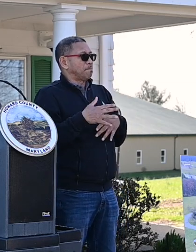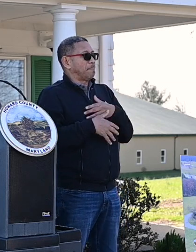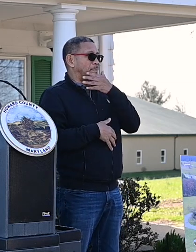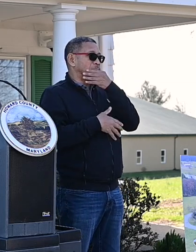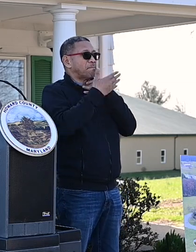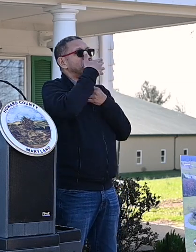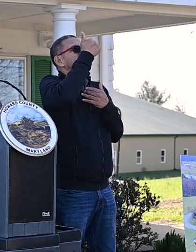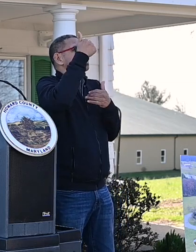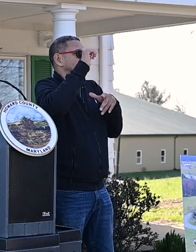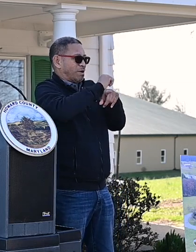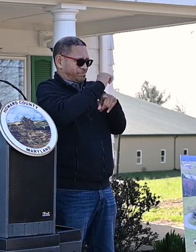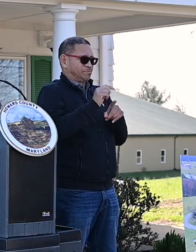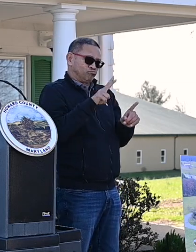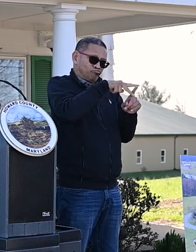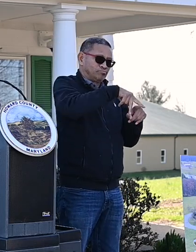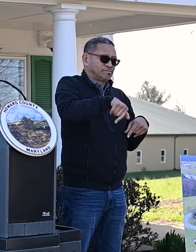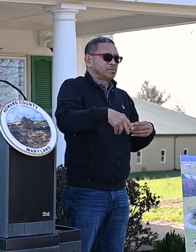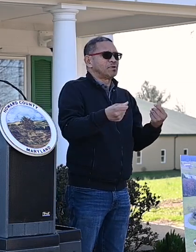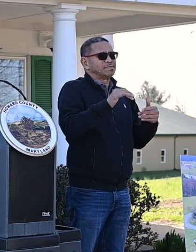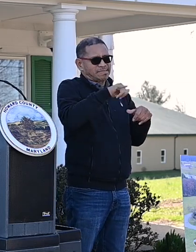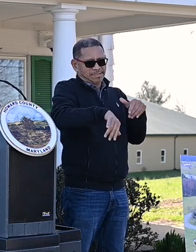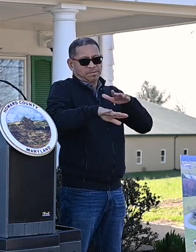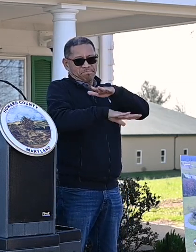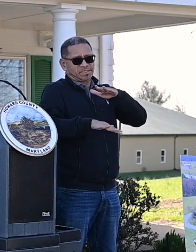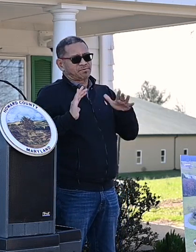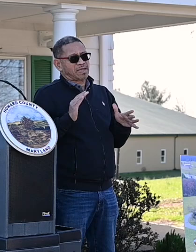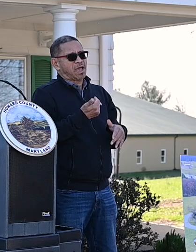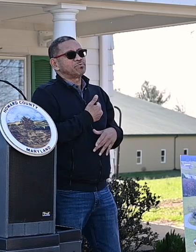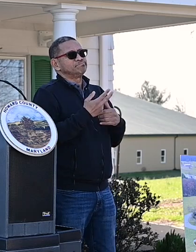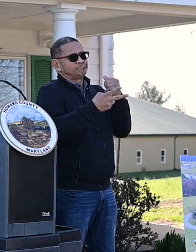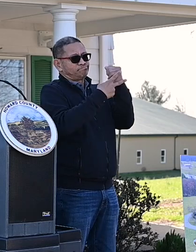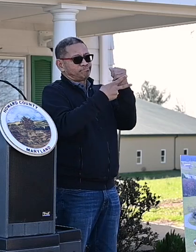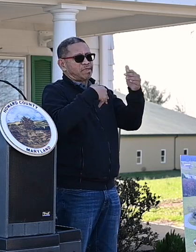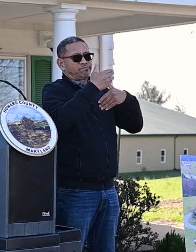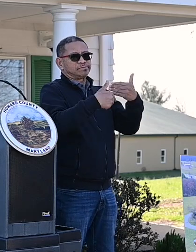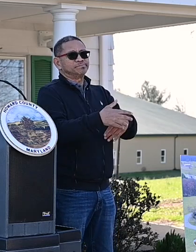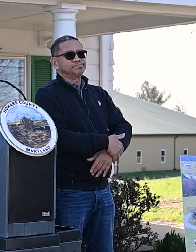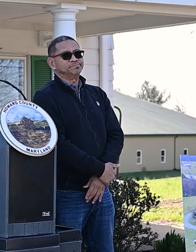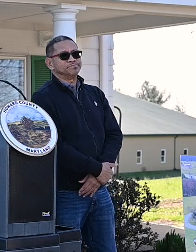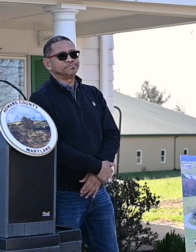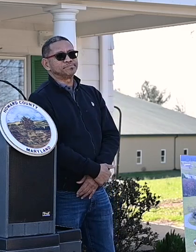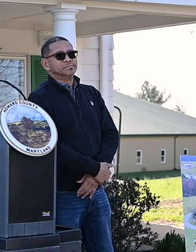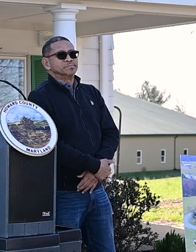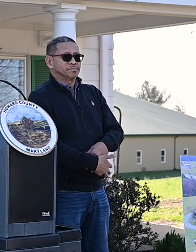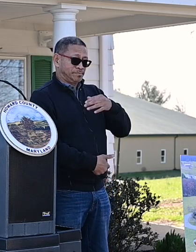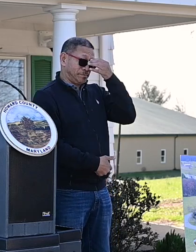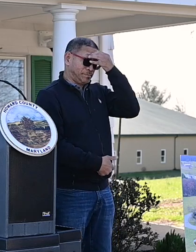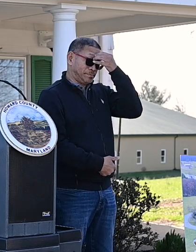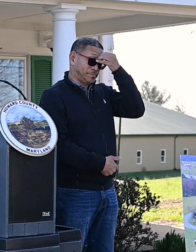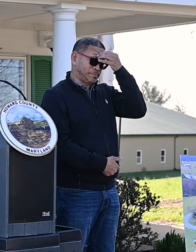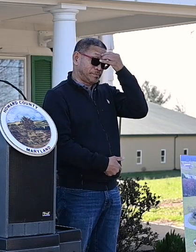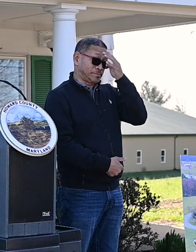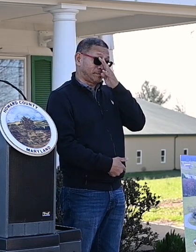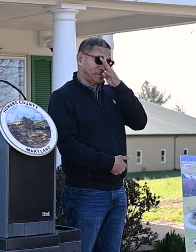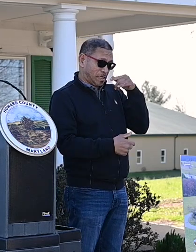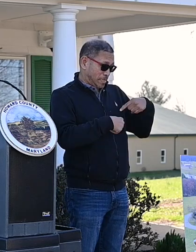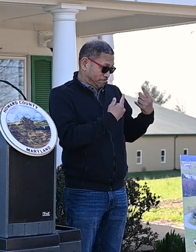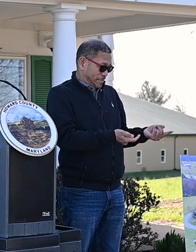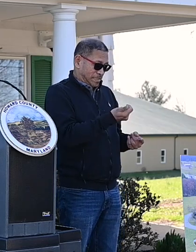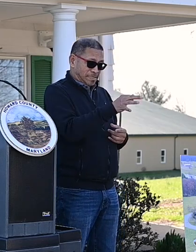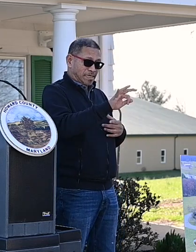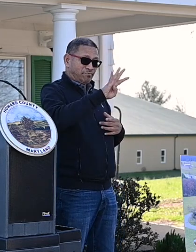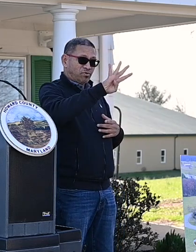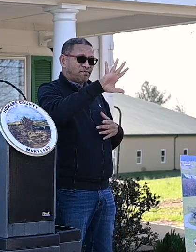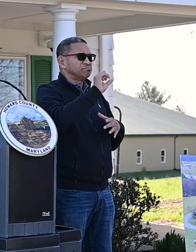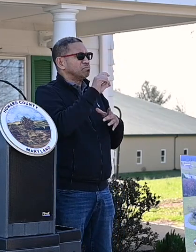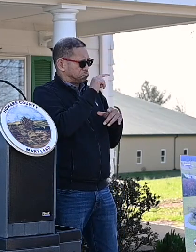management practices, and that is kind of the basis for a lot of the conservation that happens in the county. Since 1945, our district has